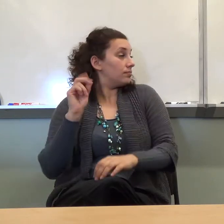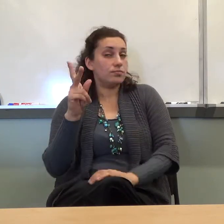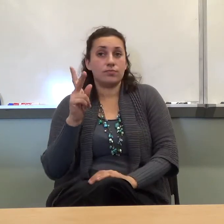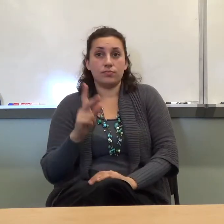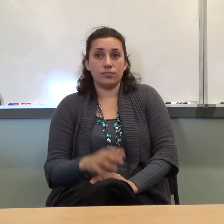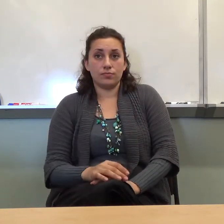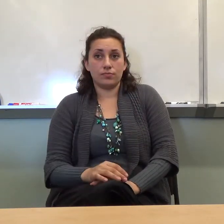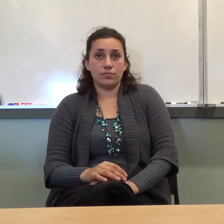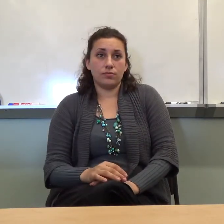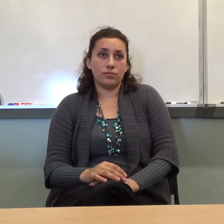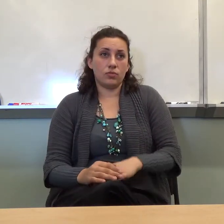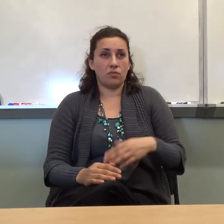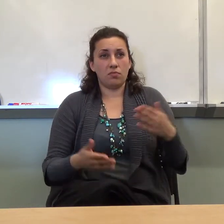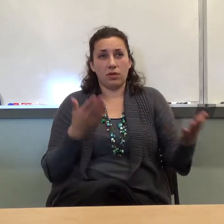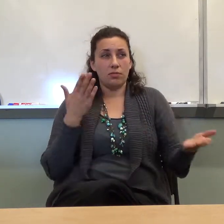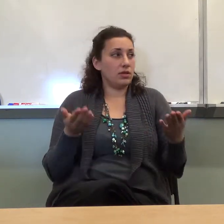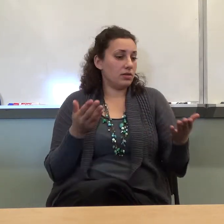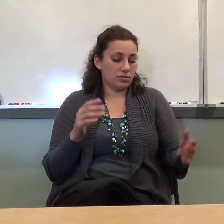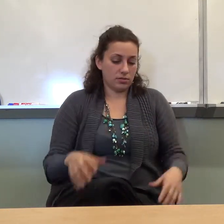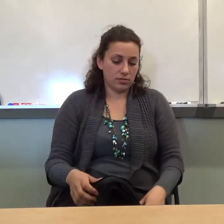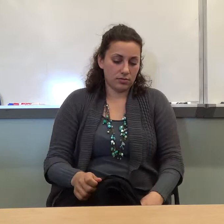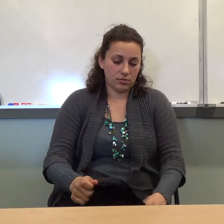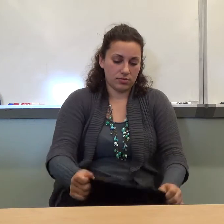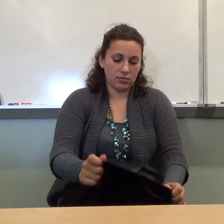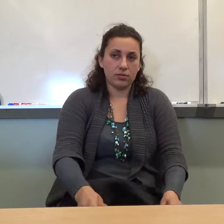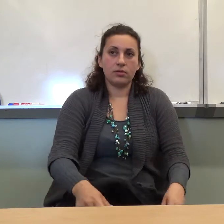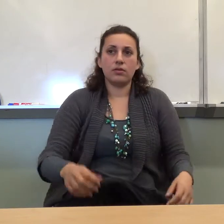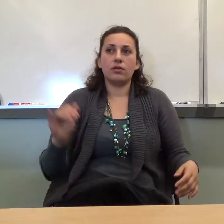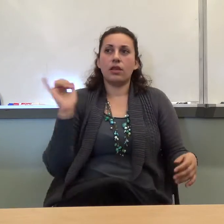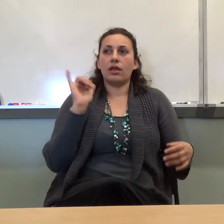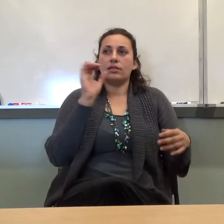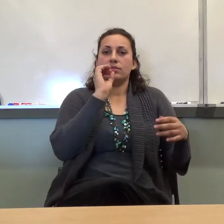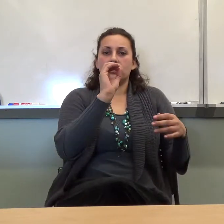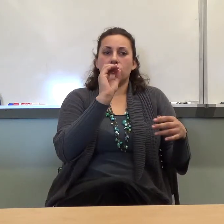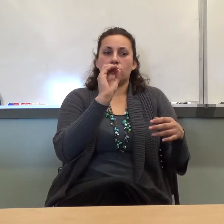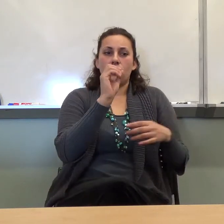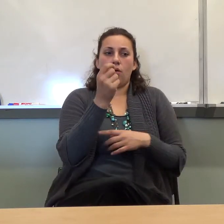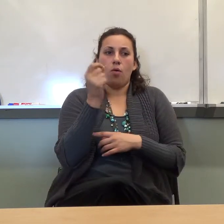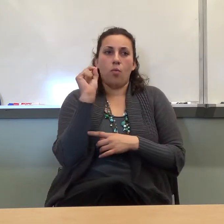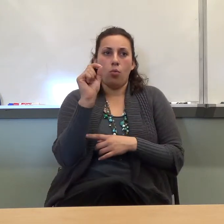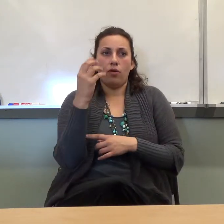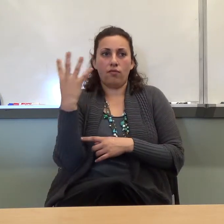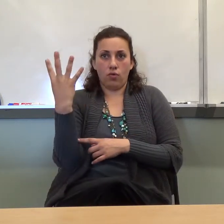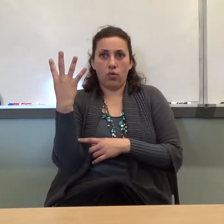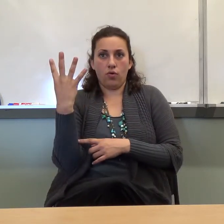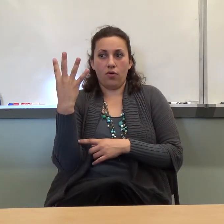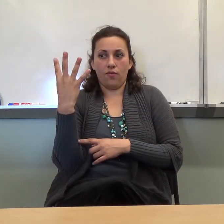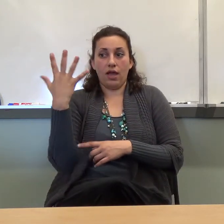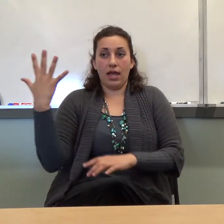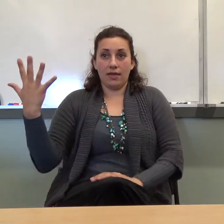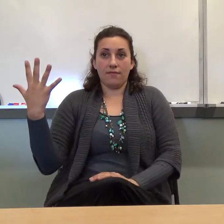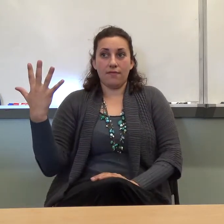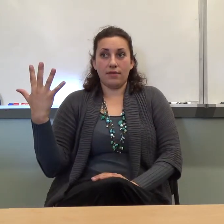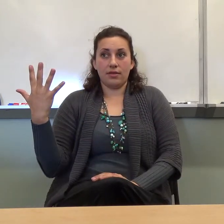maybe, we'll call this 0.4. And 0.45 would be right about